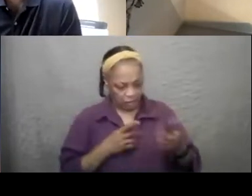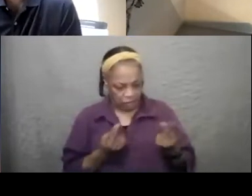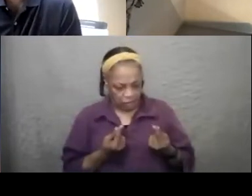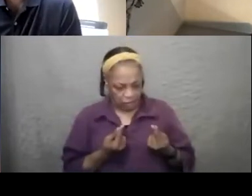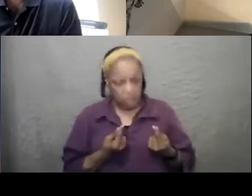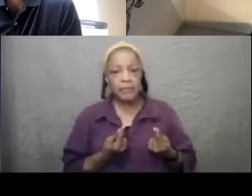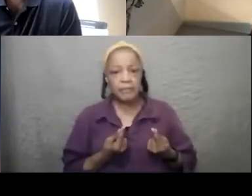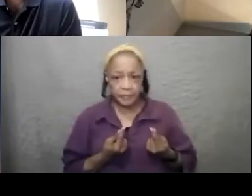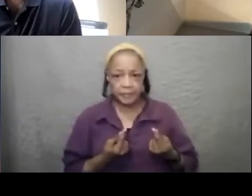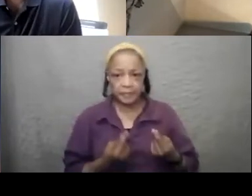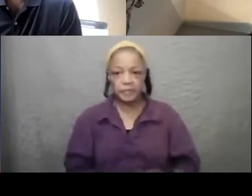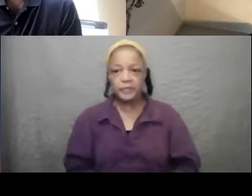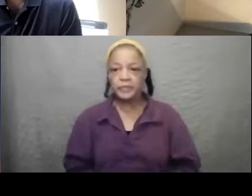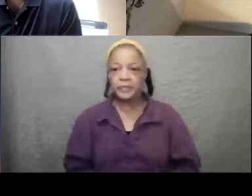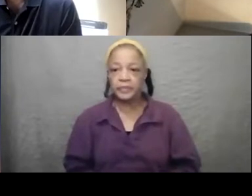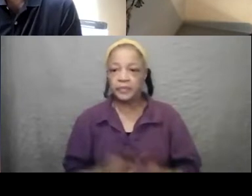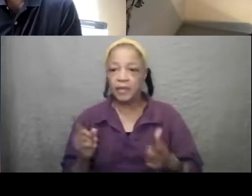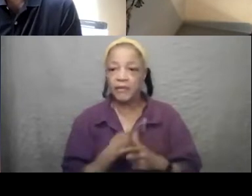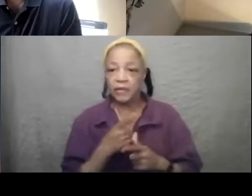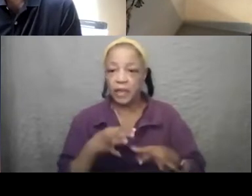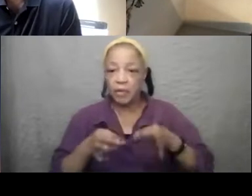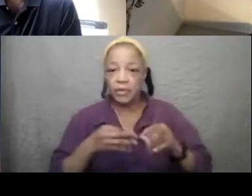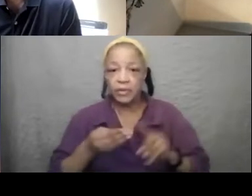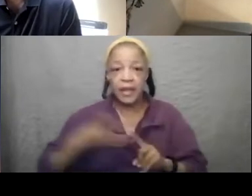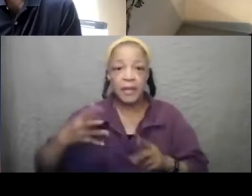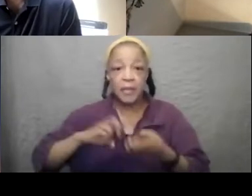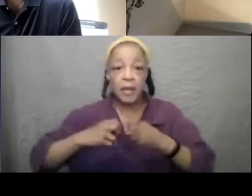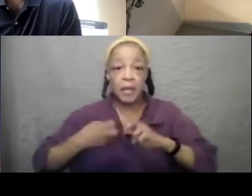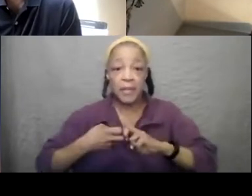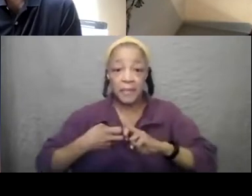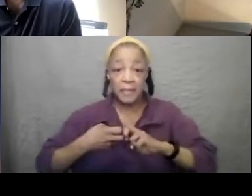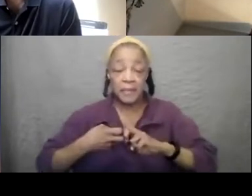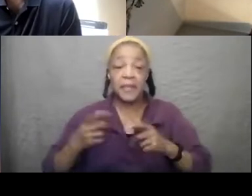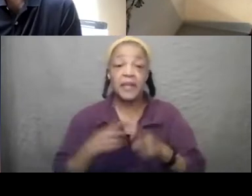in. So first I'm going to describe the problem, and then I'm going to